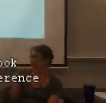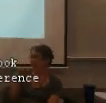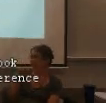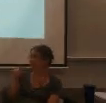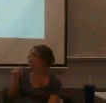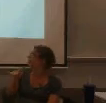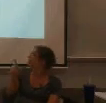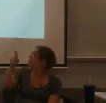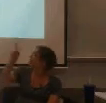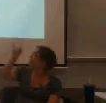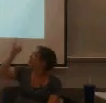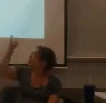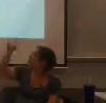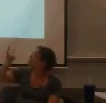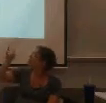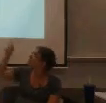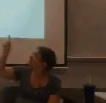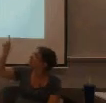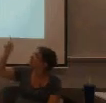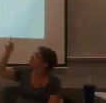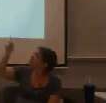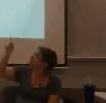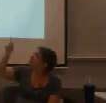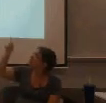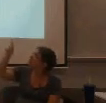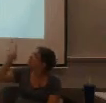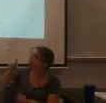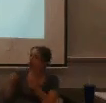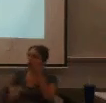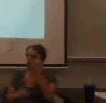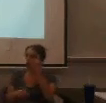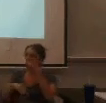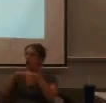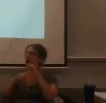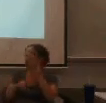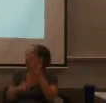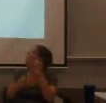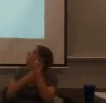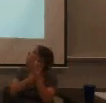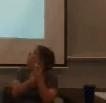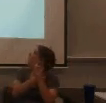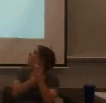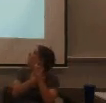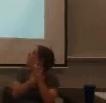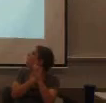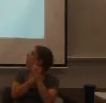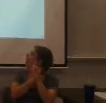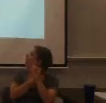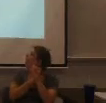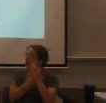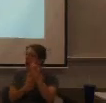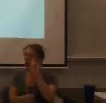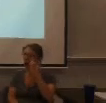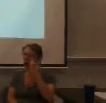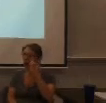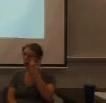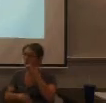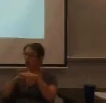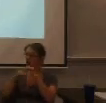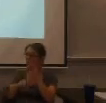the y-axis over here, 1, and the maximum of 1 is, well, as I mentioned,